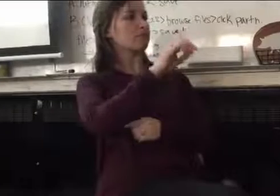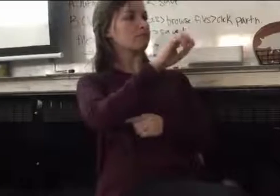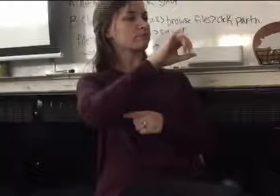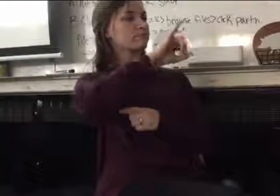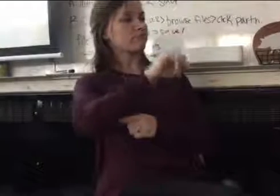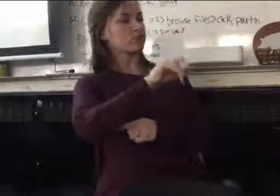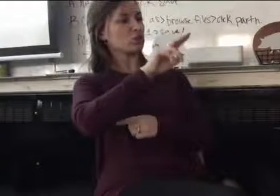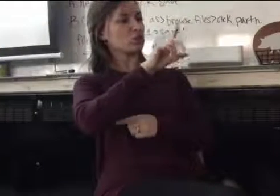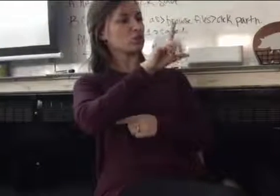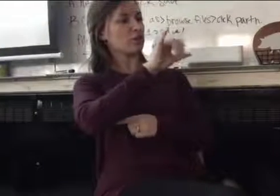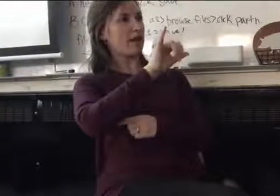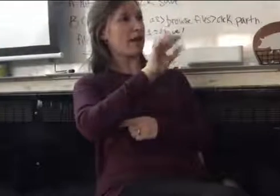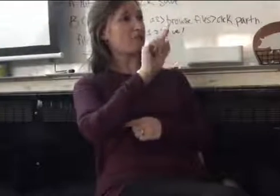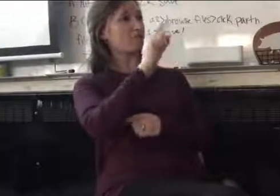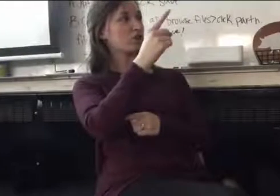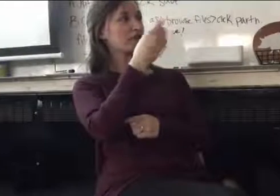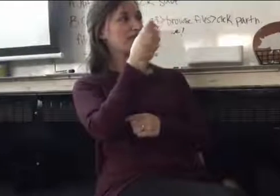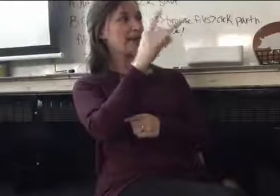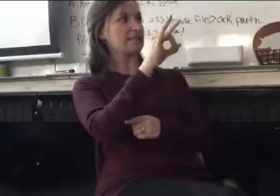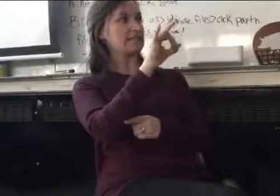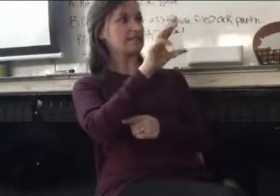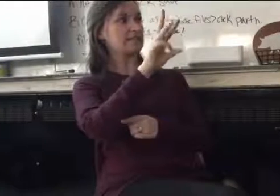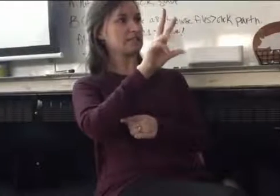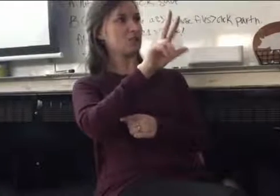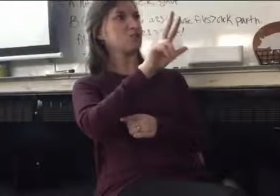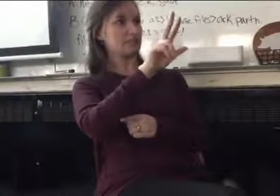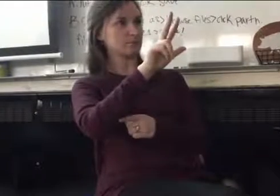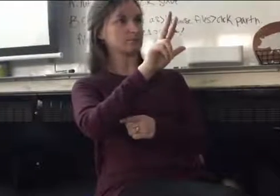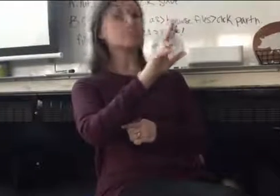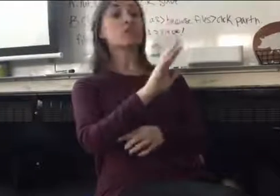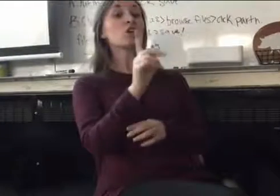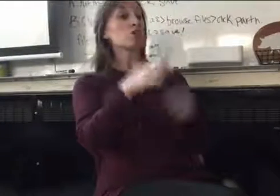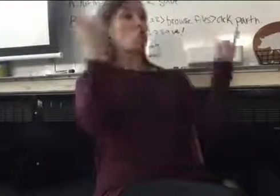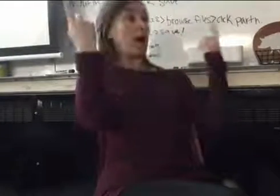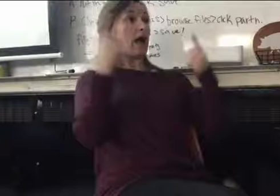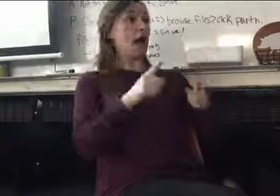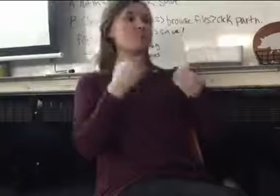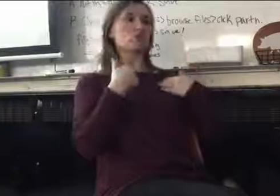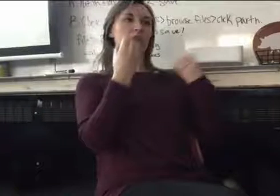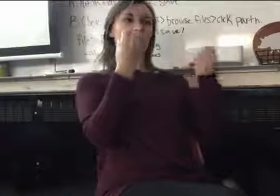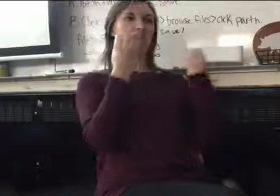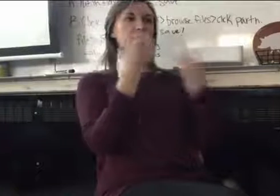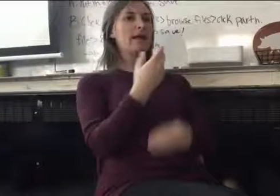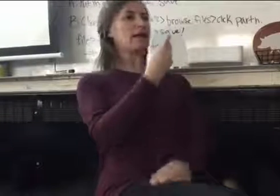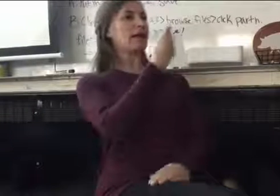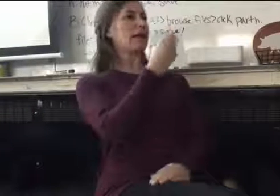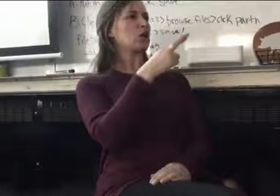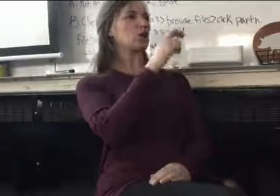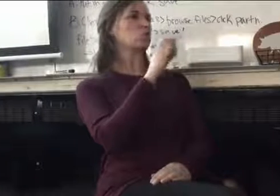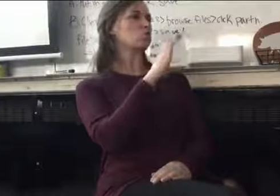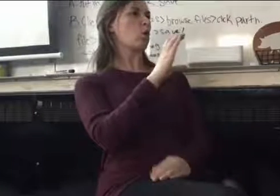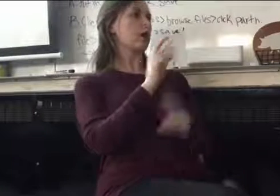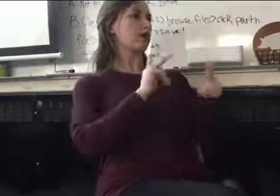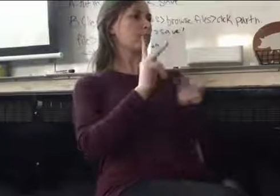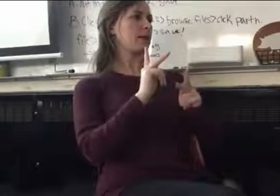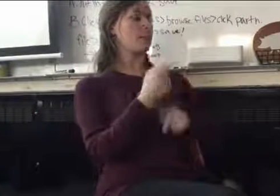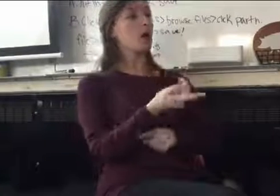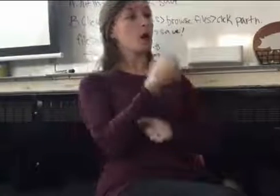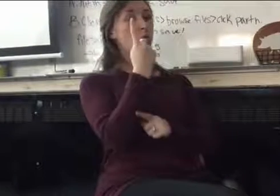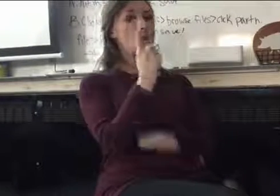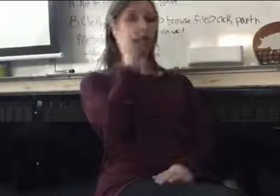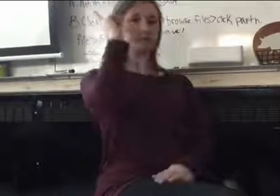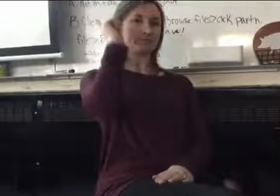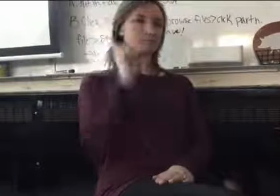1863, excuse me. Now, what happens is we also have a ton of heroics come out of this battle. One of these heroics is a guy